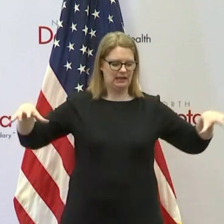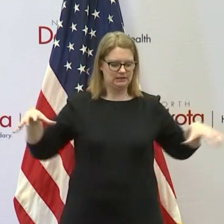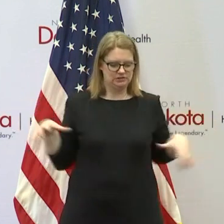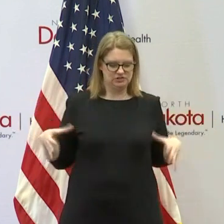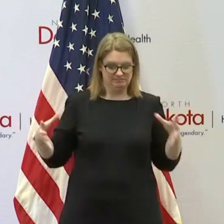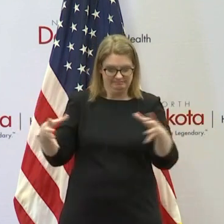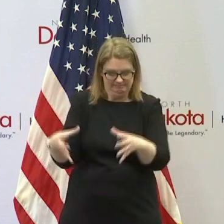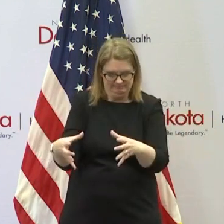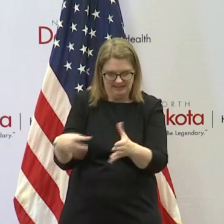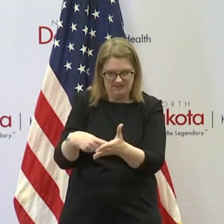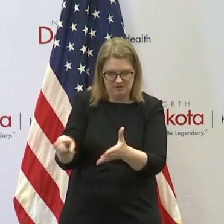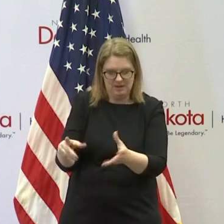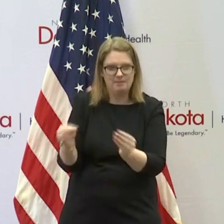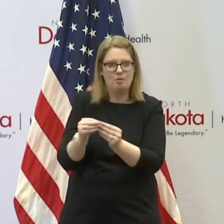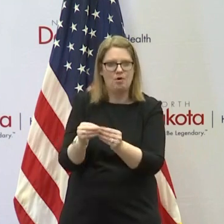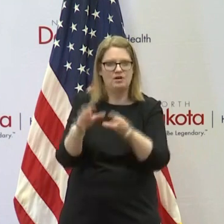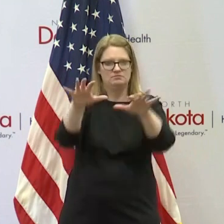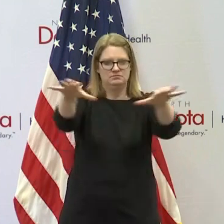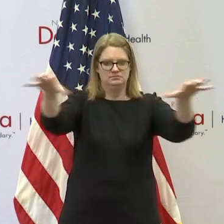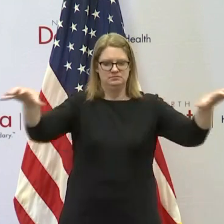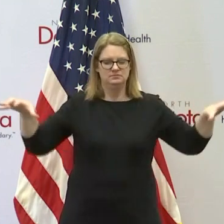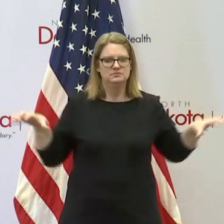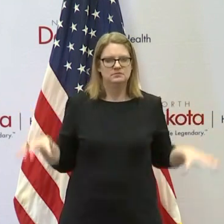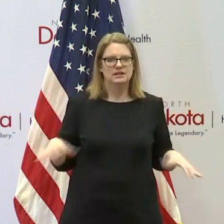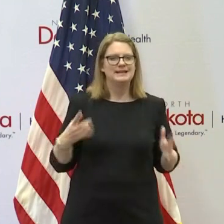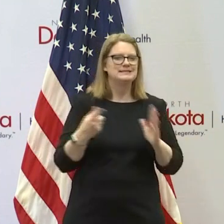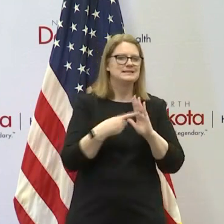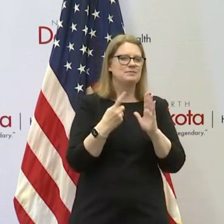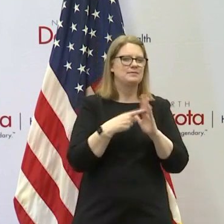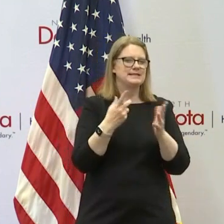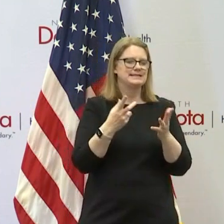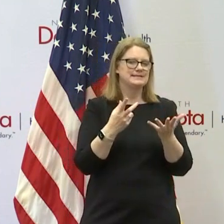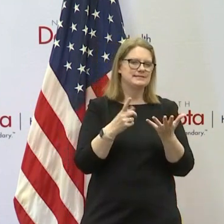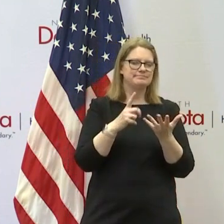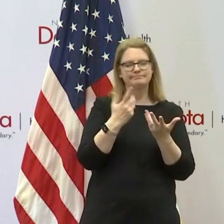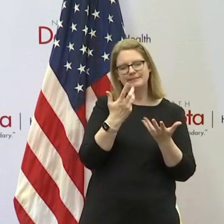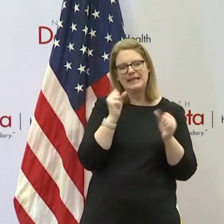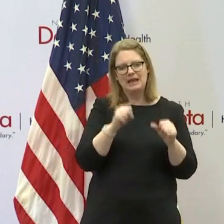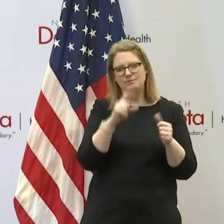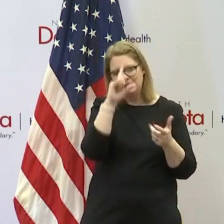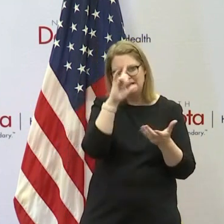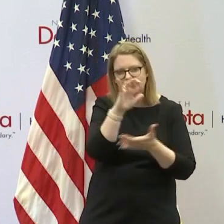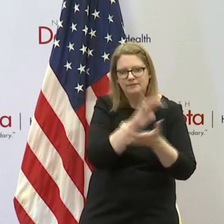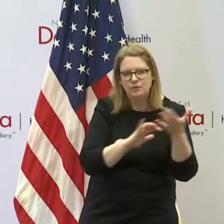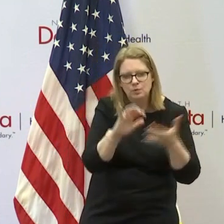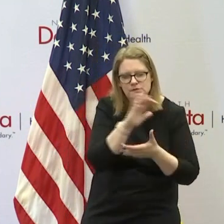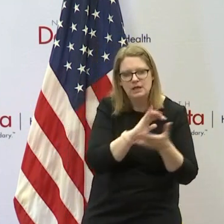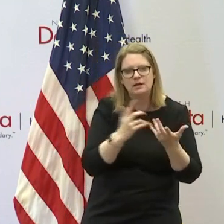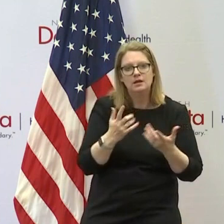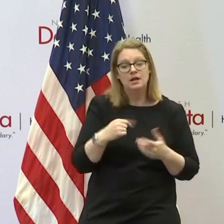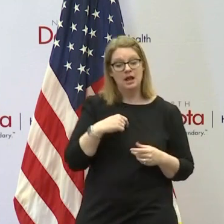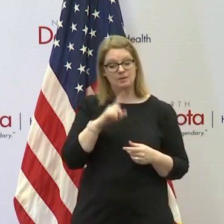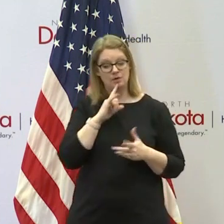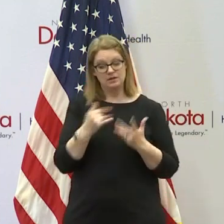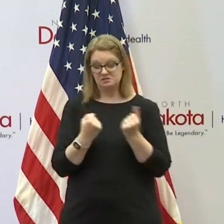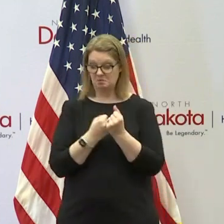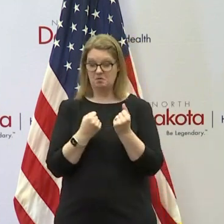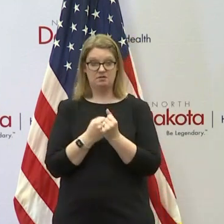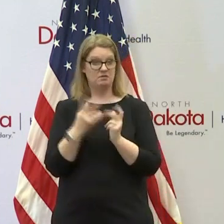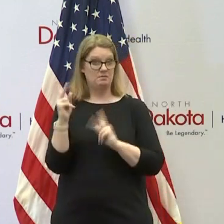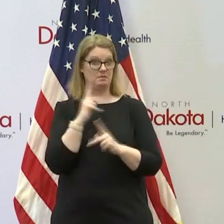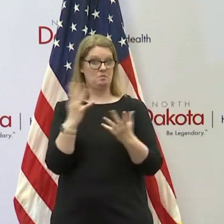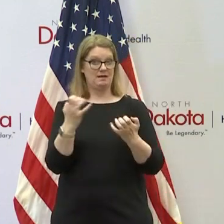subsidies sometimes are quite large. They're just not well understood. And so I'm all for people living where they want to